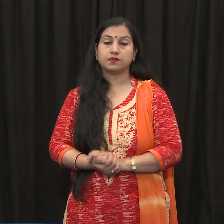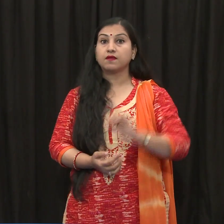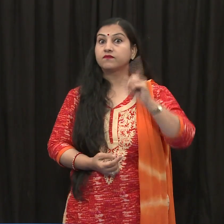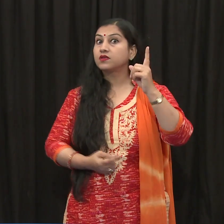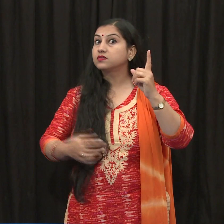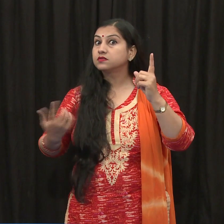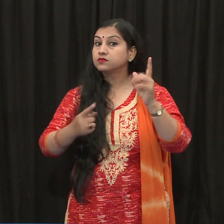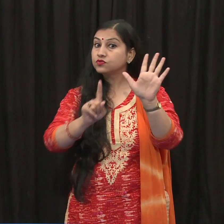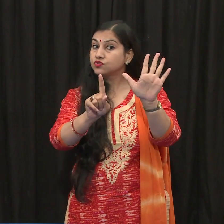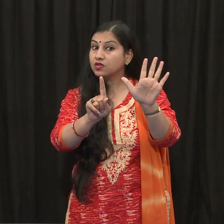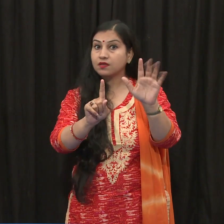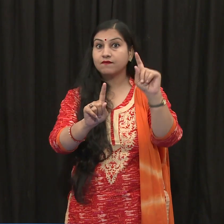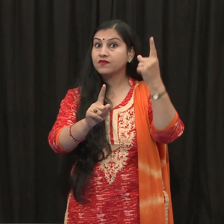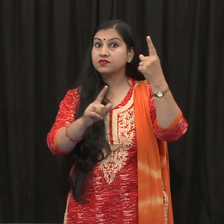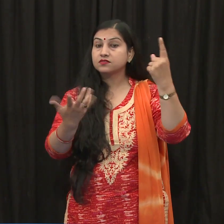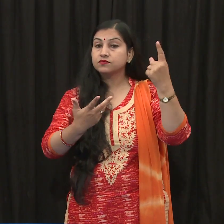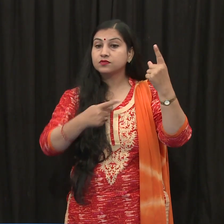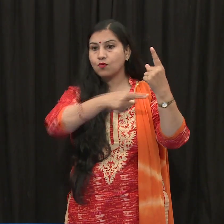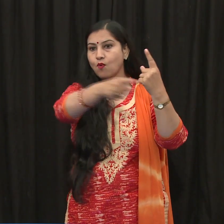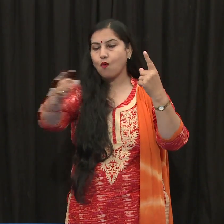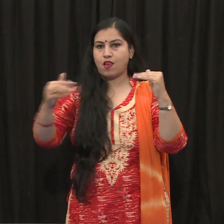Number 1, right to equality.